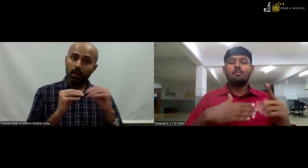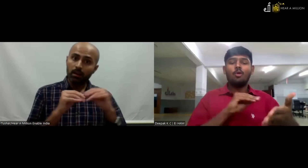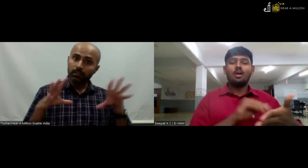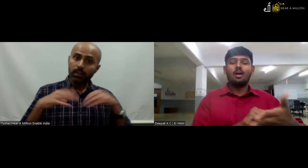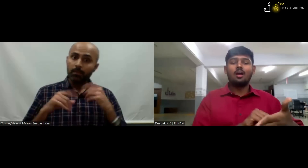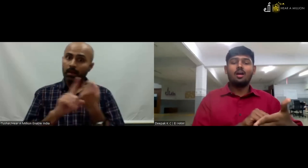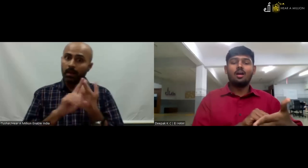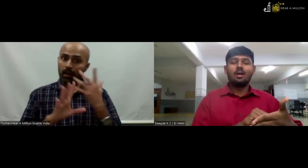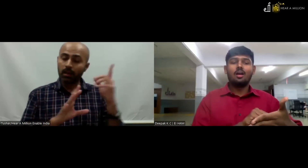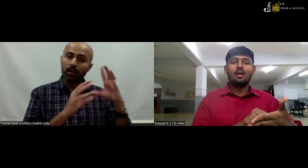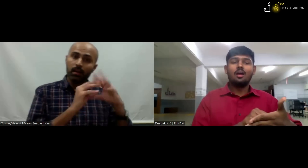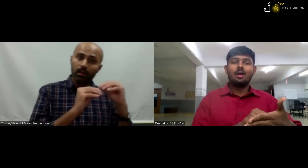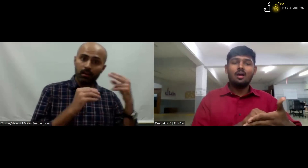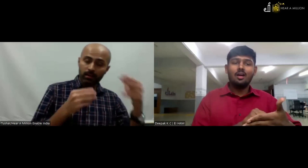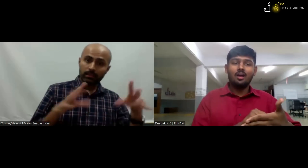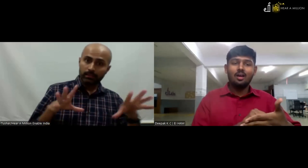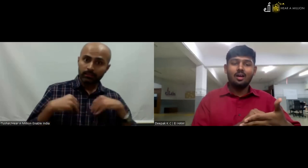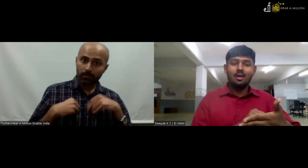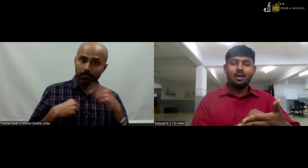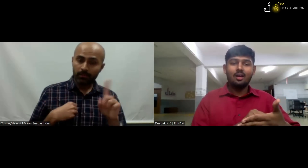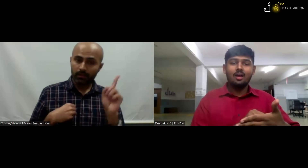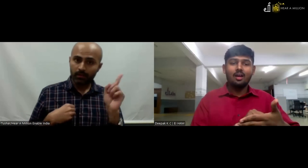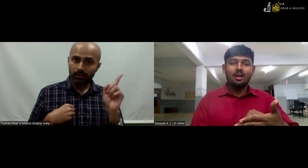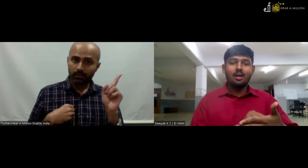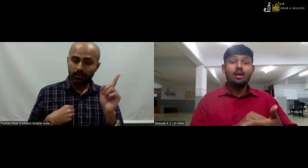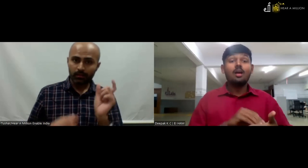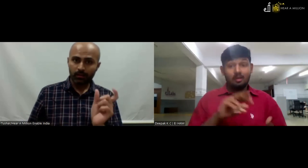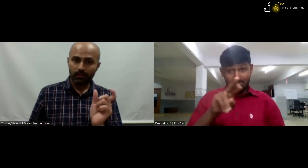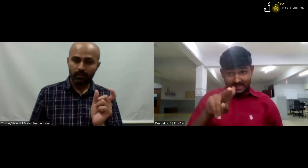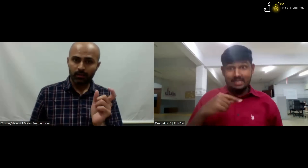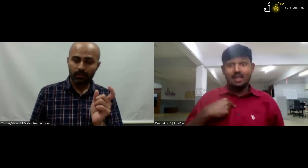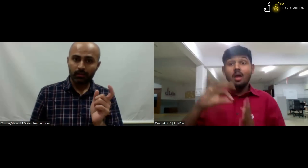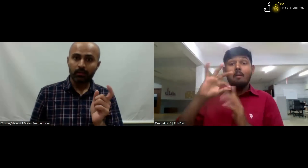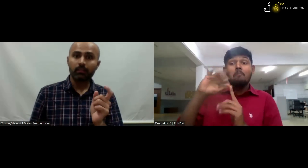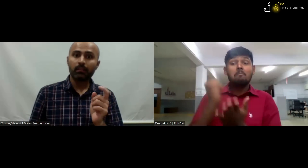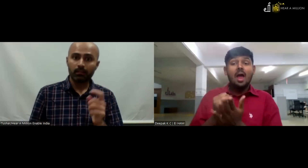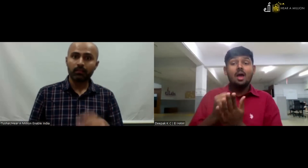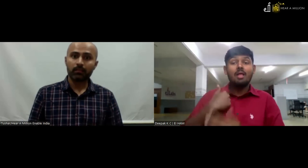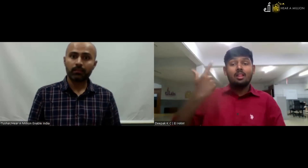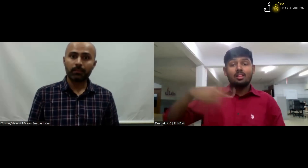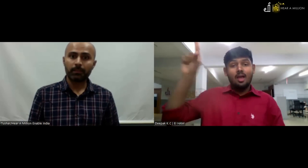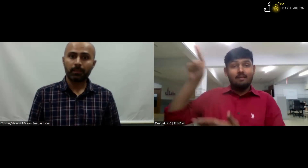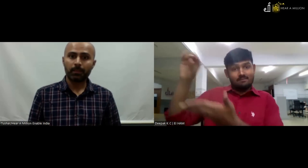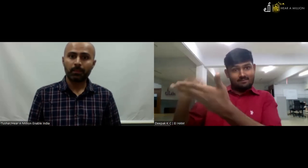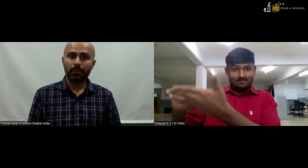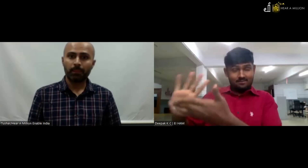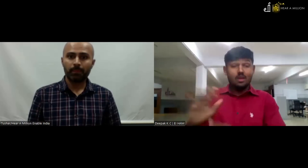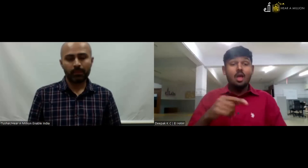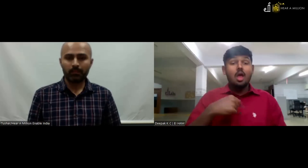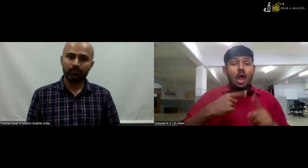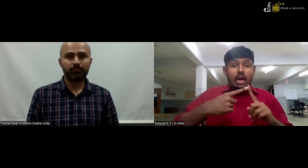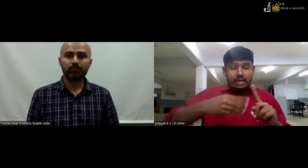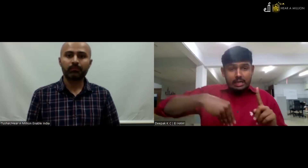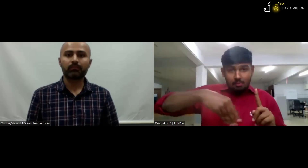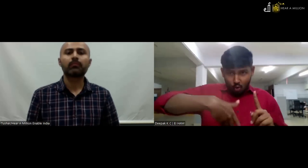the permanent license, we would get it from Bangalore. Tushar says that you would have to go to Bangalore, is it?